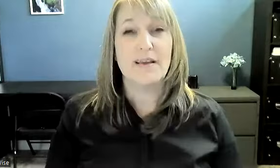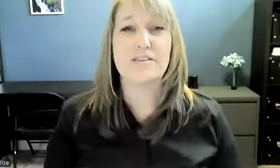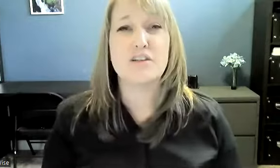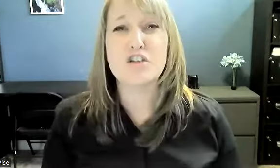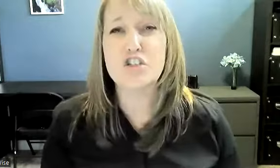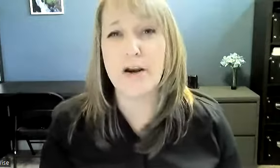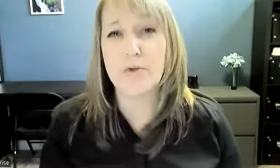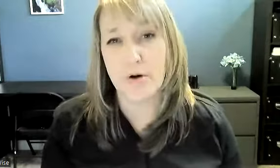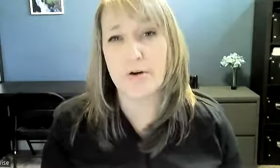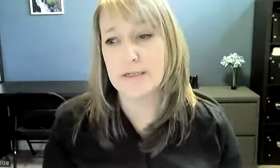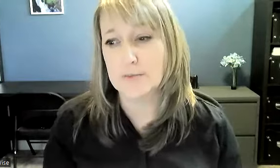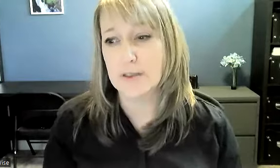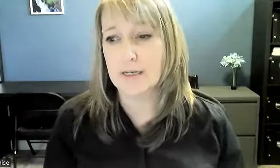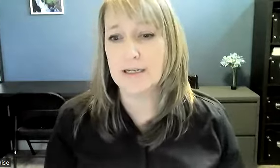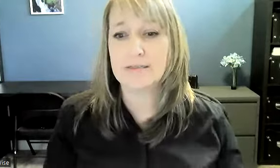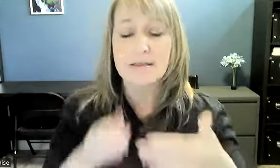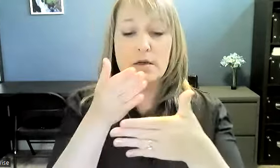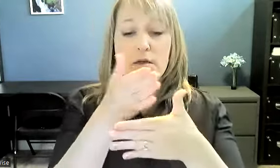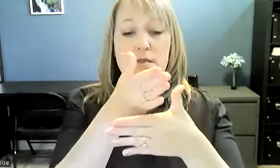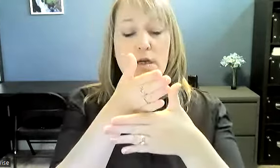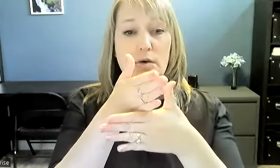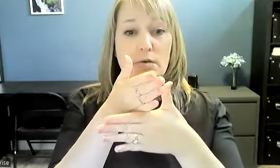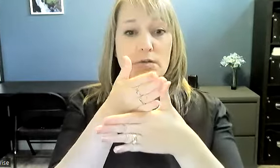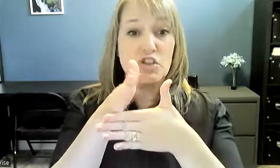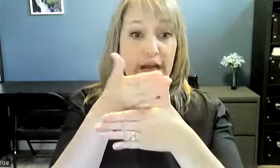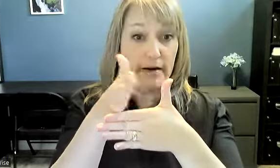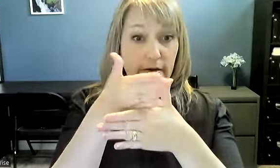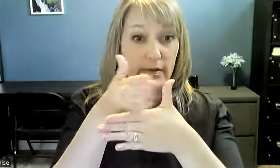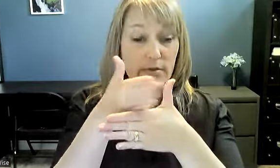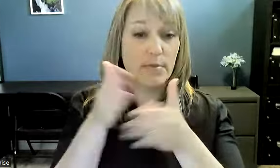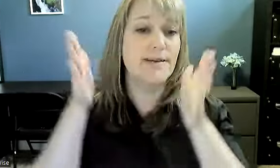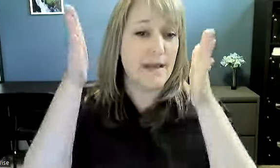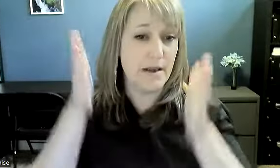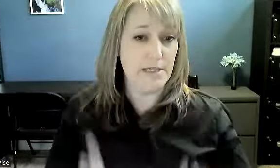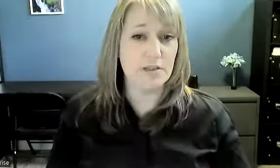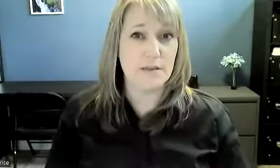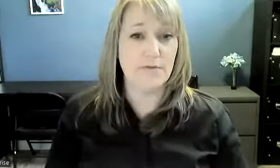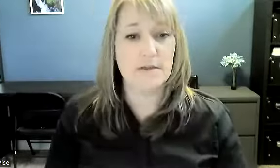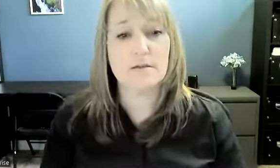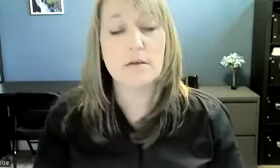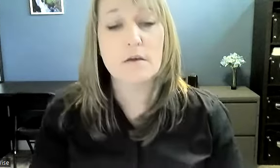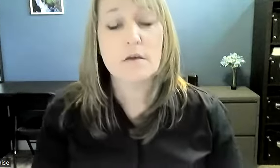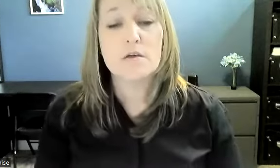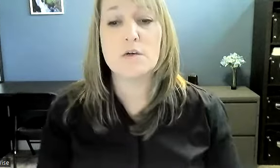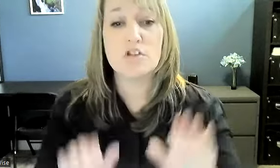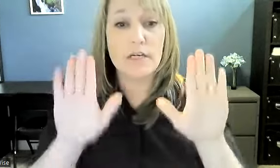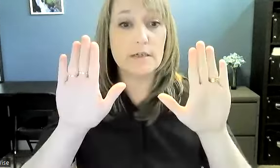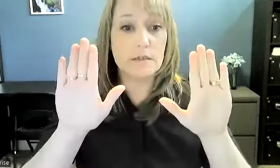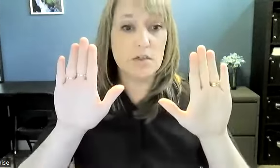it's sharer is really what it is. So share plus that agent suffix. So share is